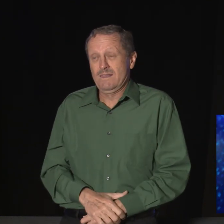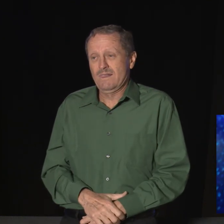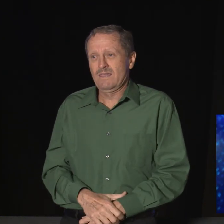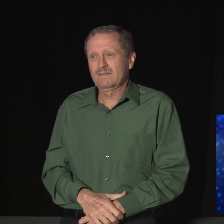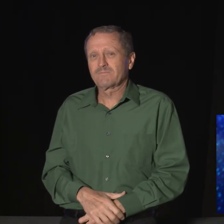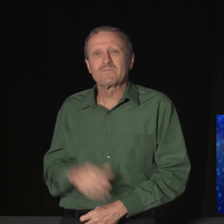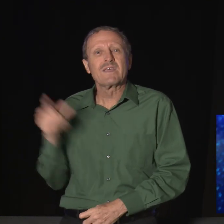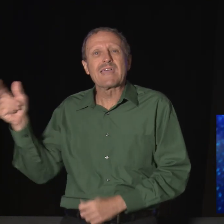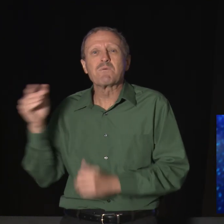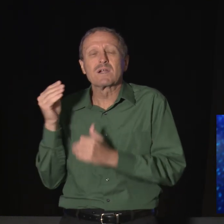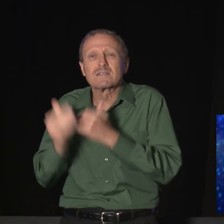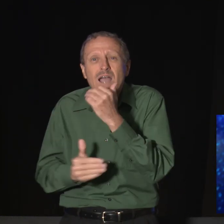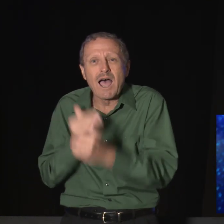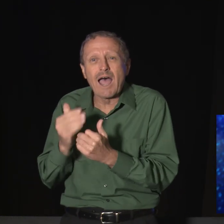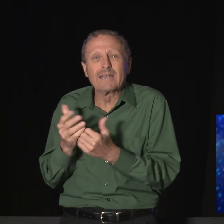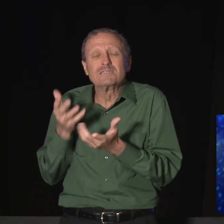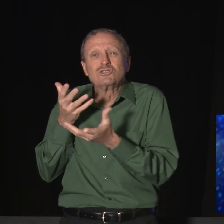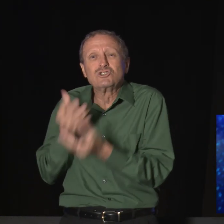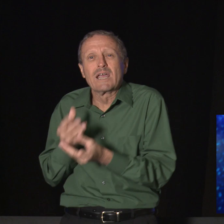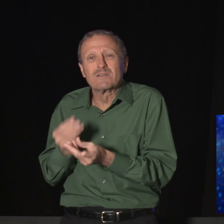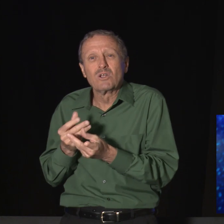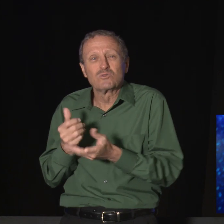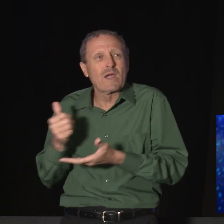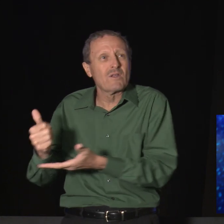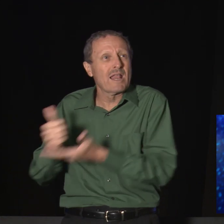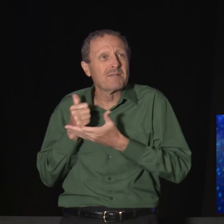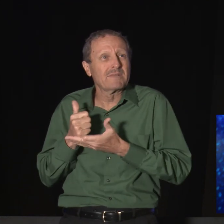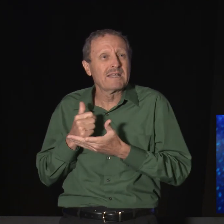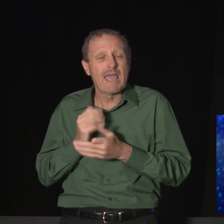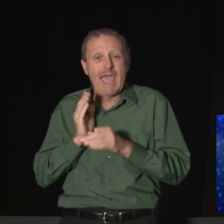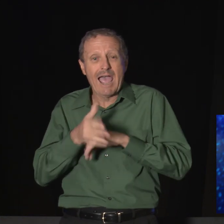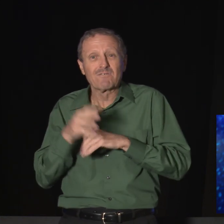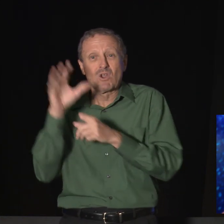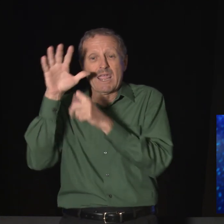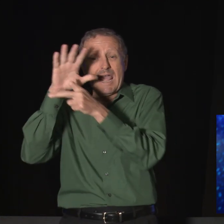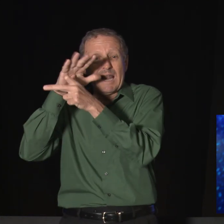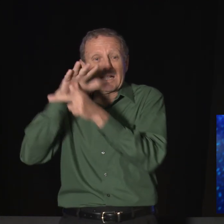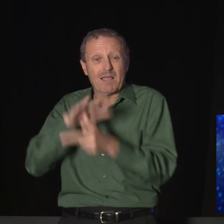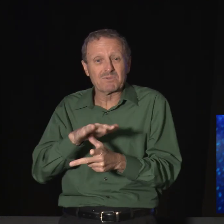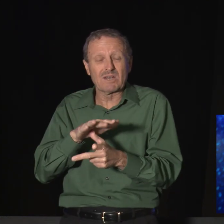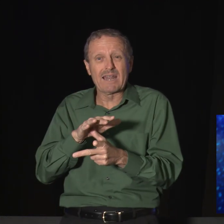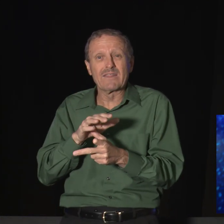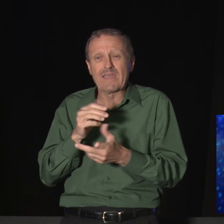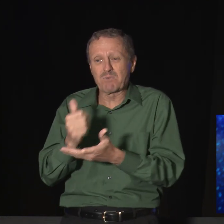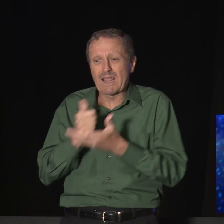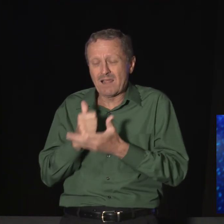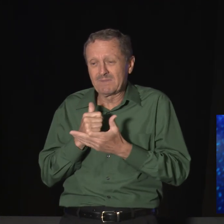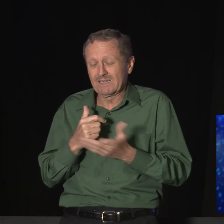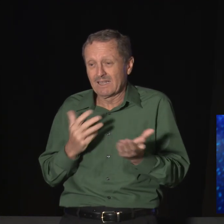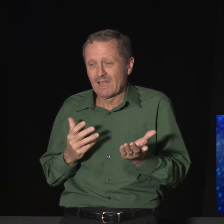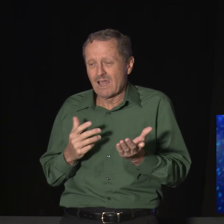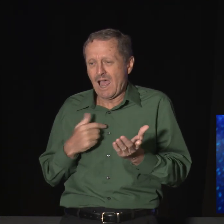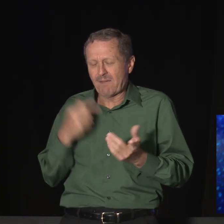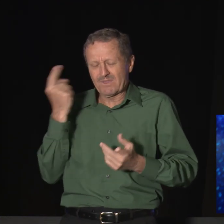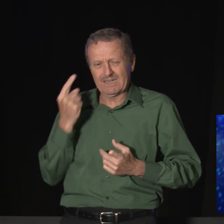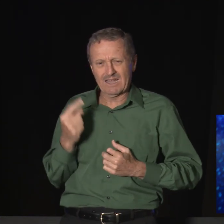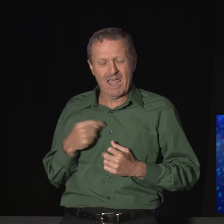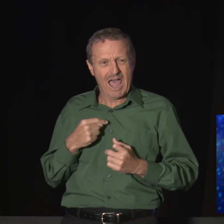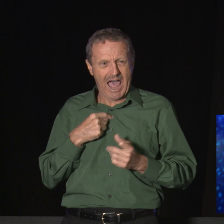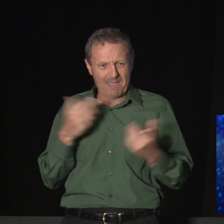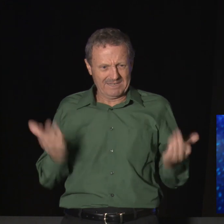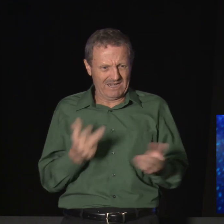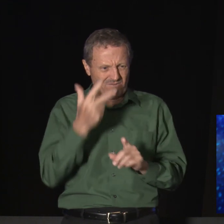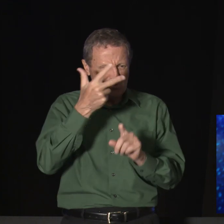They were so kind and gentle. They were trying to assist me. After the helicopters landed, they tried to assist me. But I'm thinking to myself, I've been